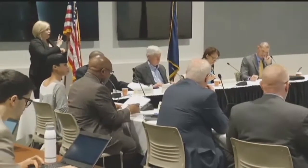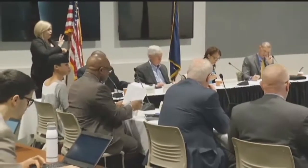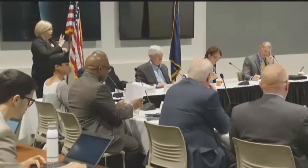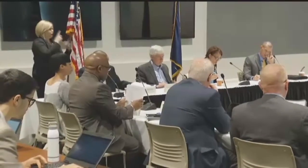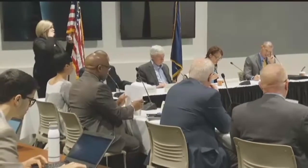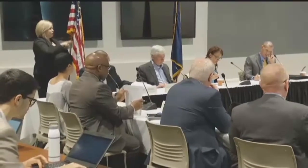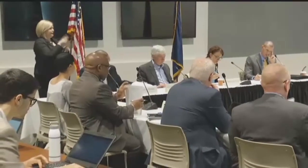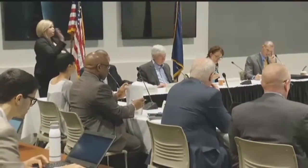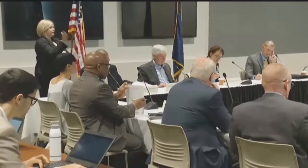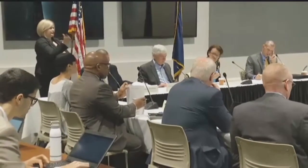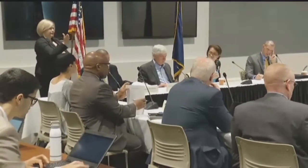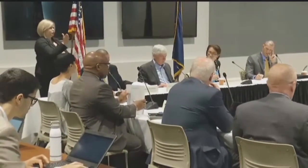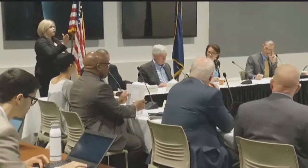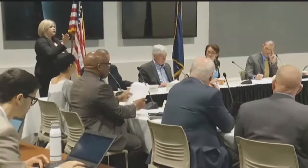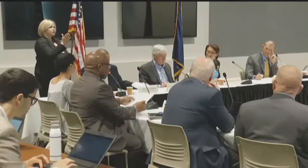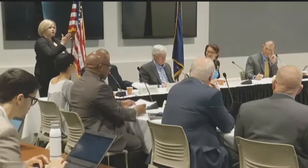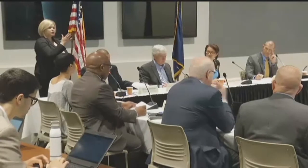presentation.